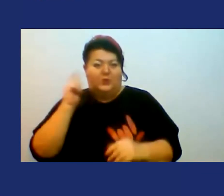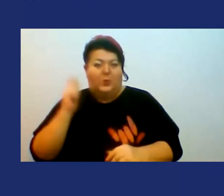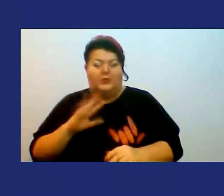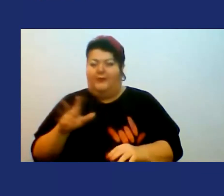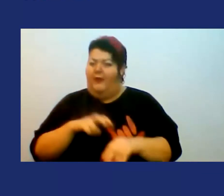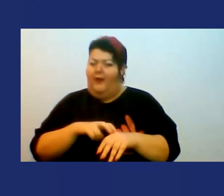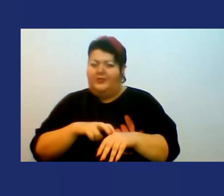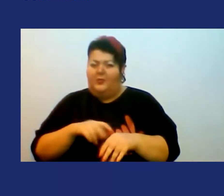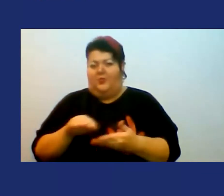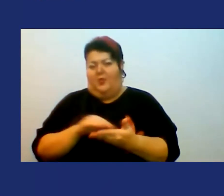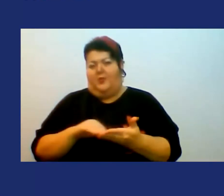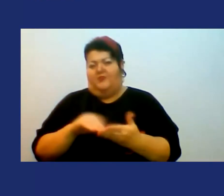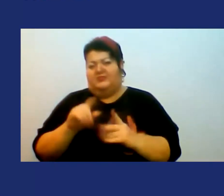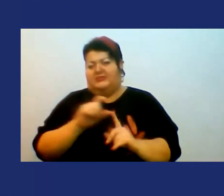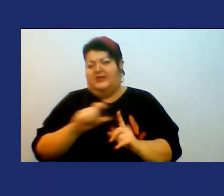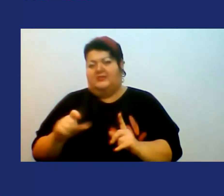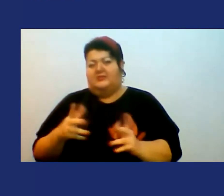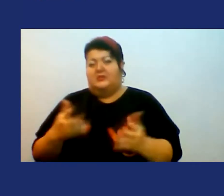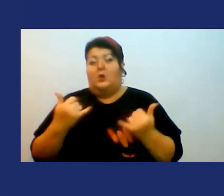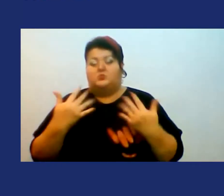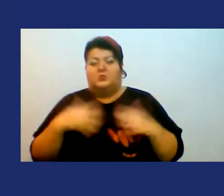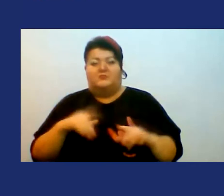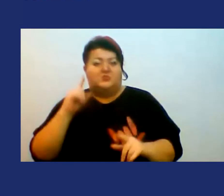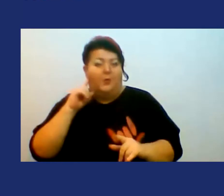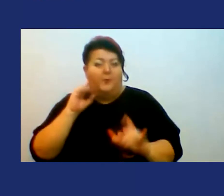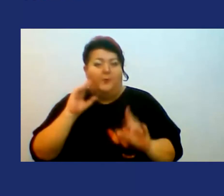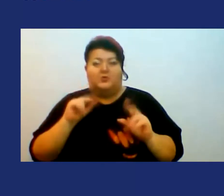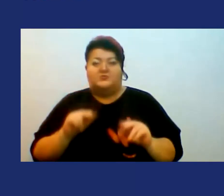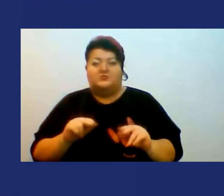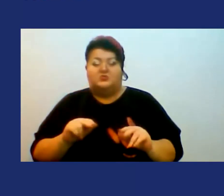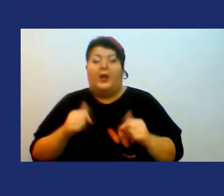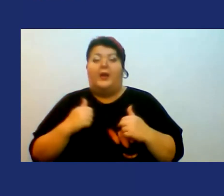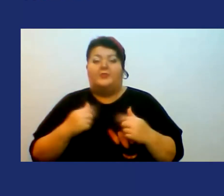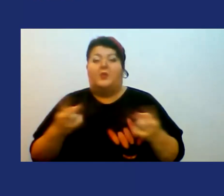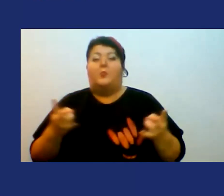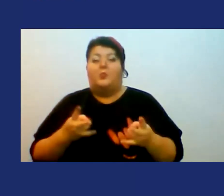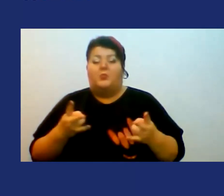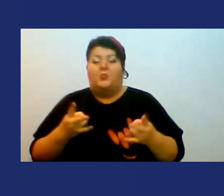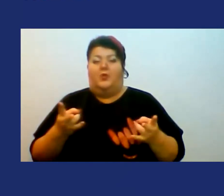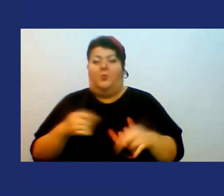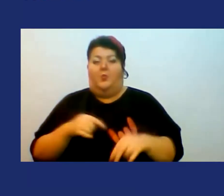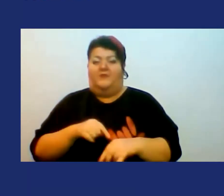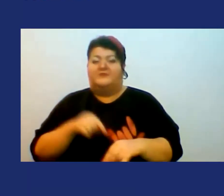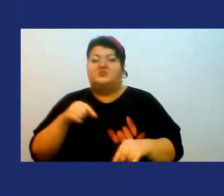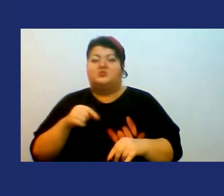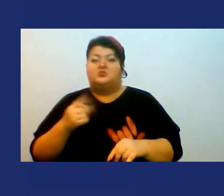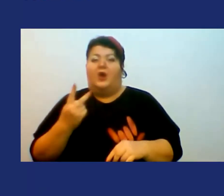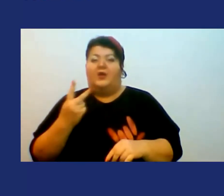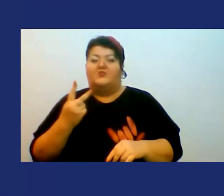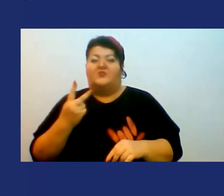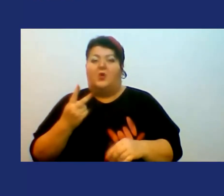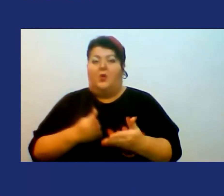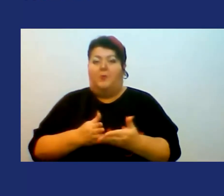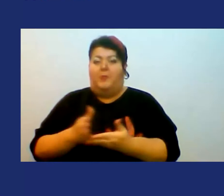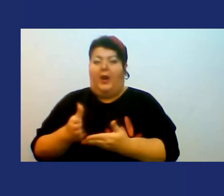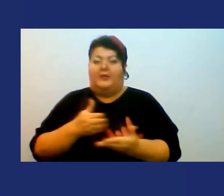democratic nature of these flagship elections in the US would provide an incentive